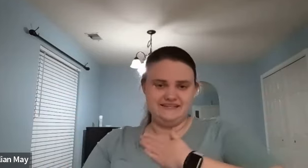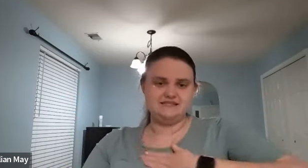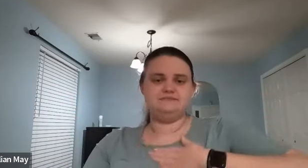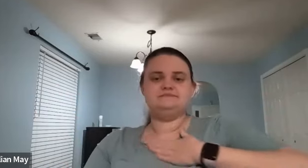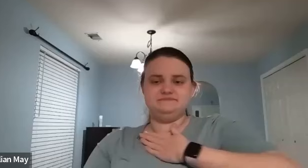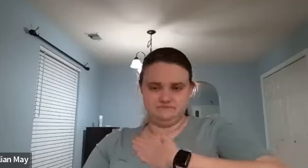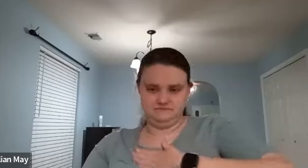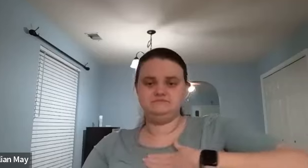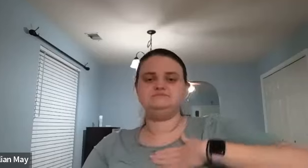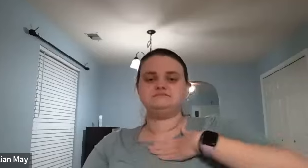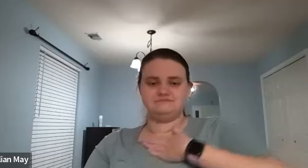Please.